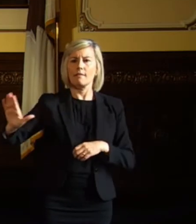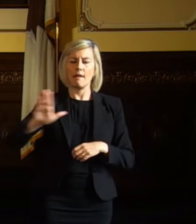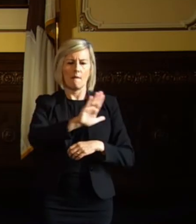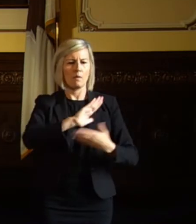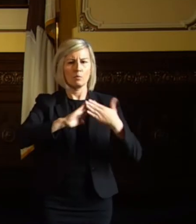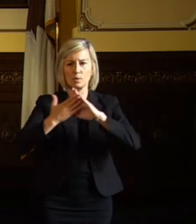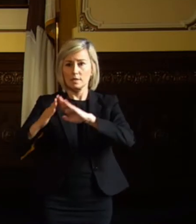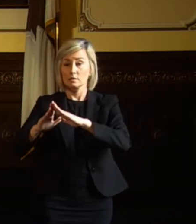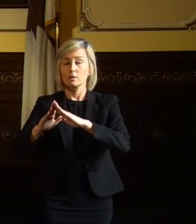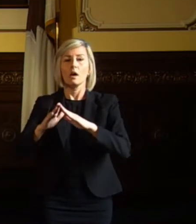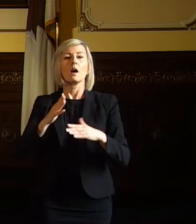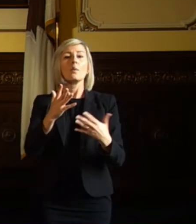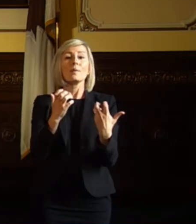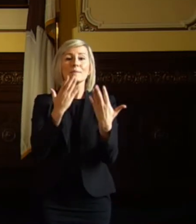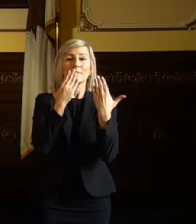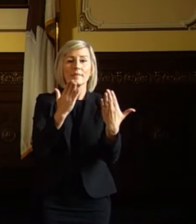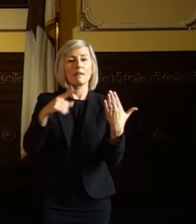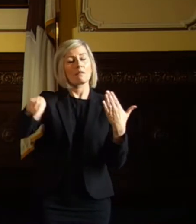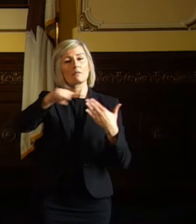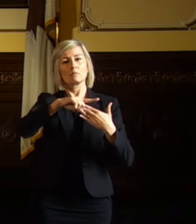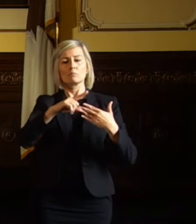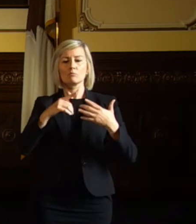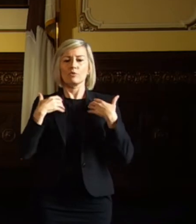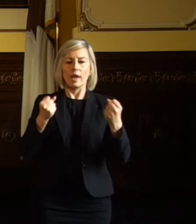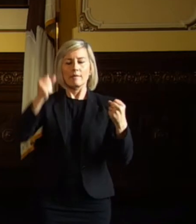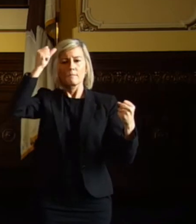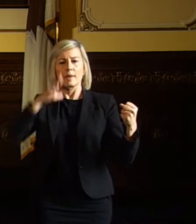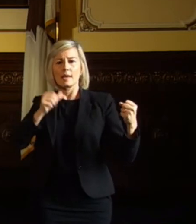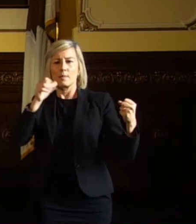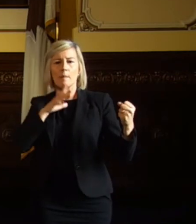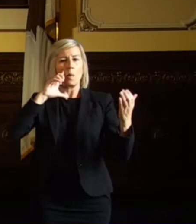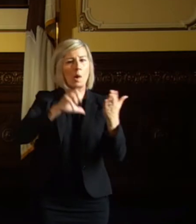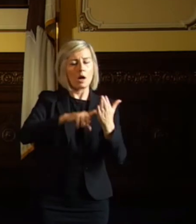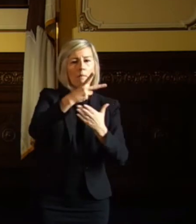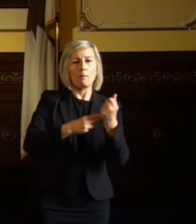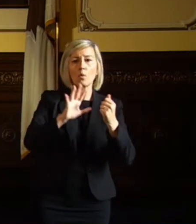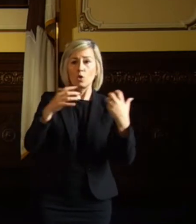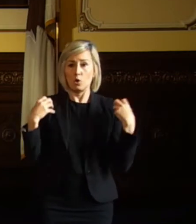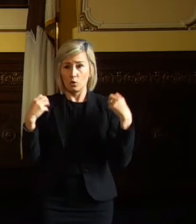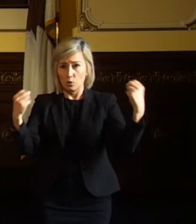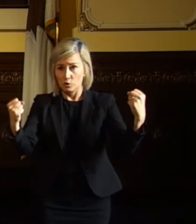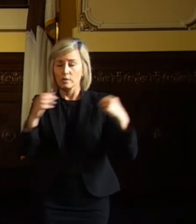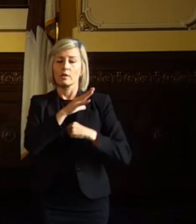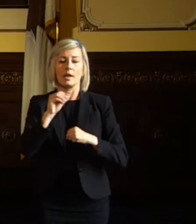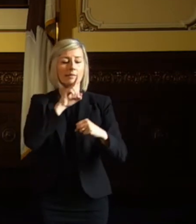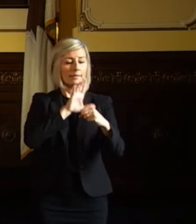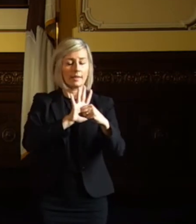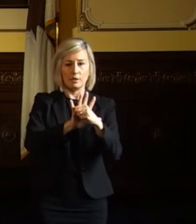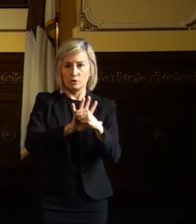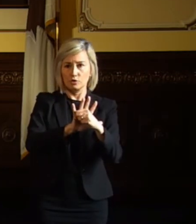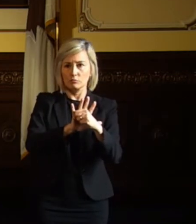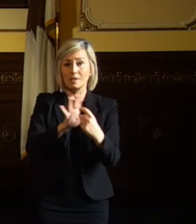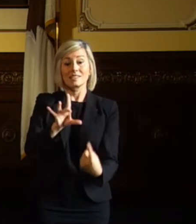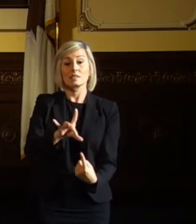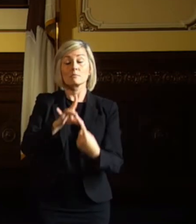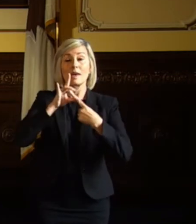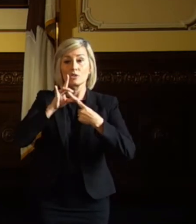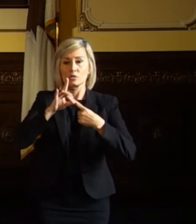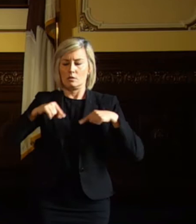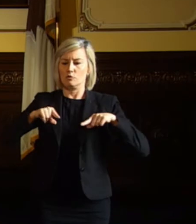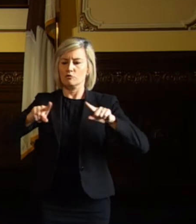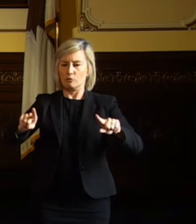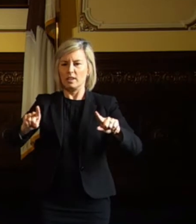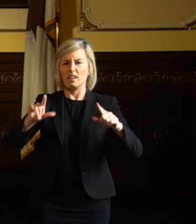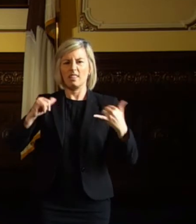communities. I want to thank all of these brave men and women and recognize both their courage and their dedication, especially during